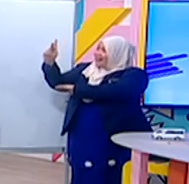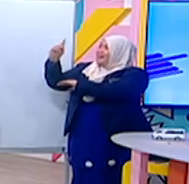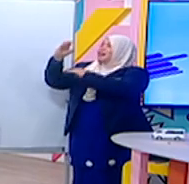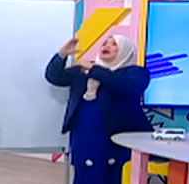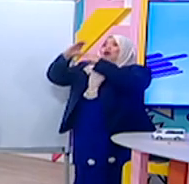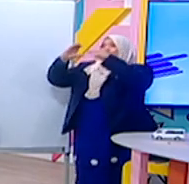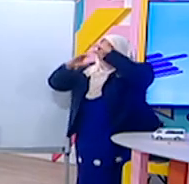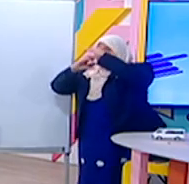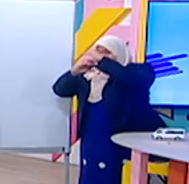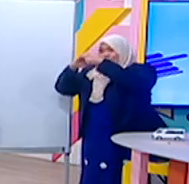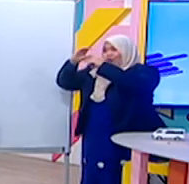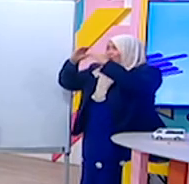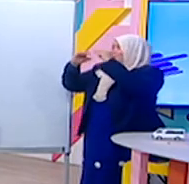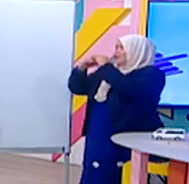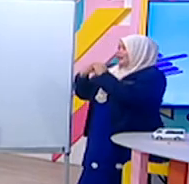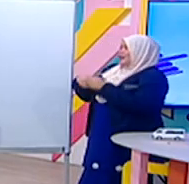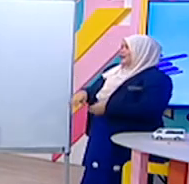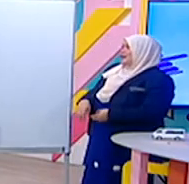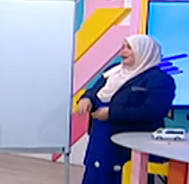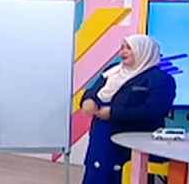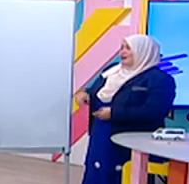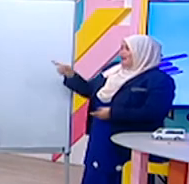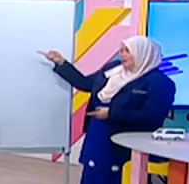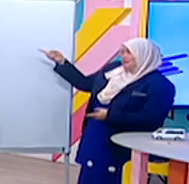B-L-O-C-K. Blow. Okay.